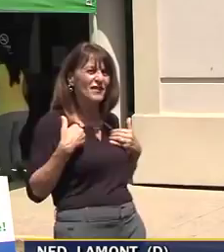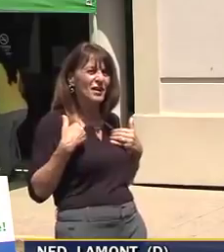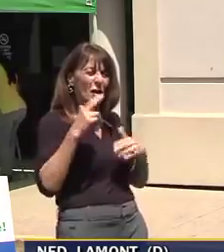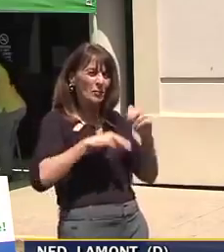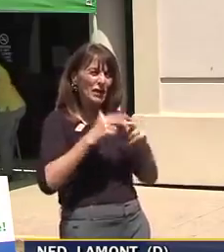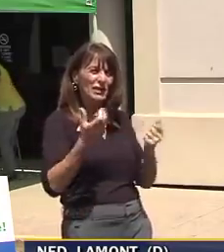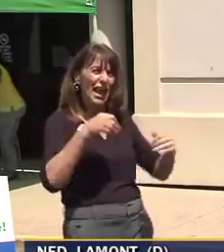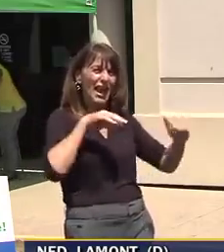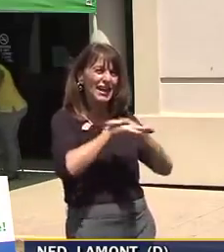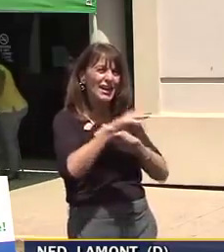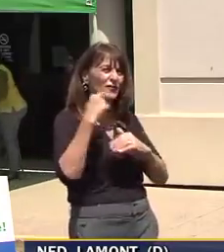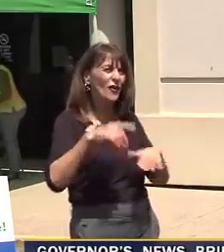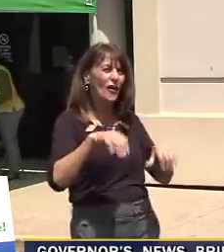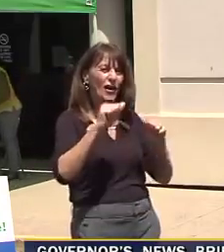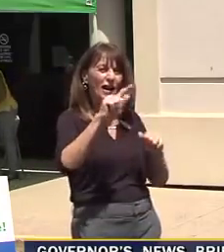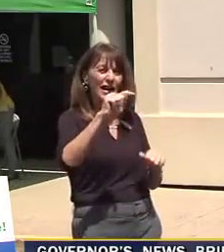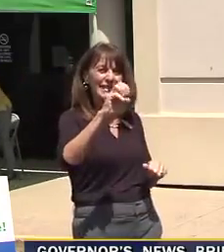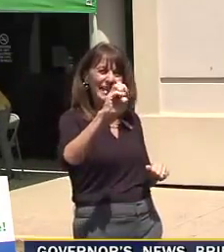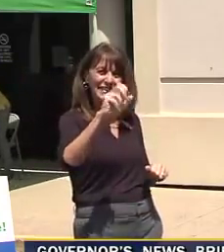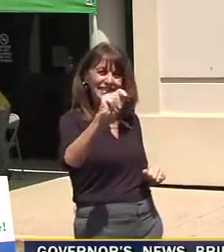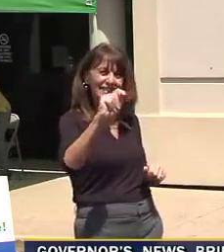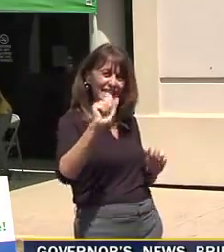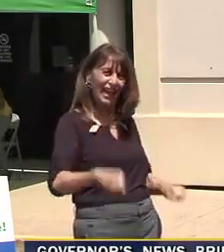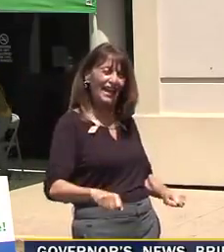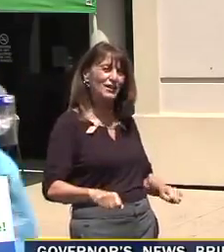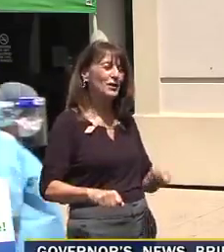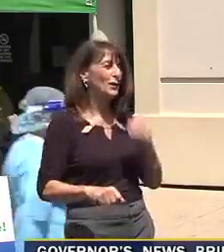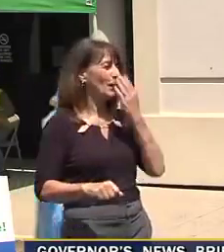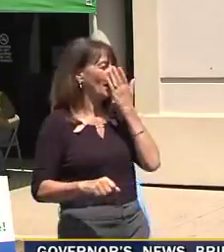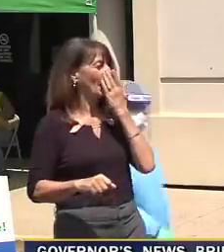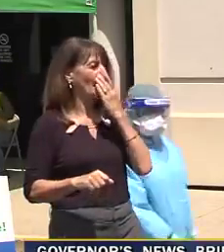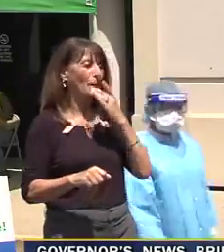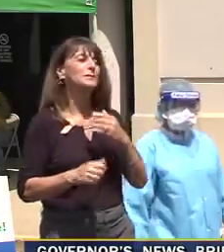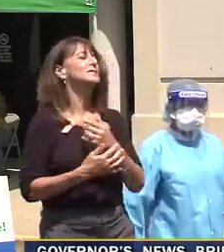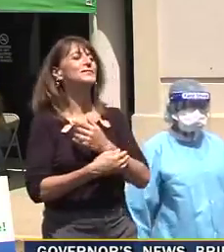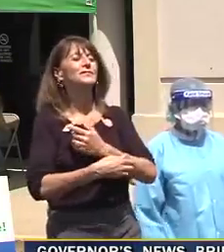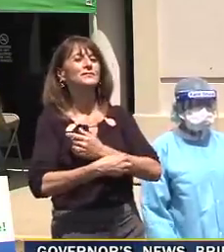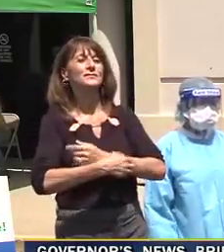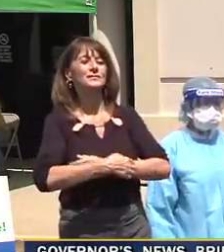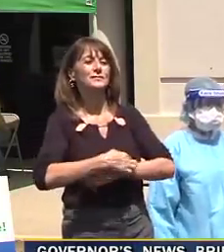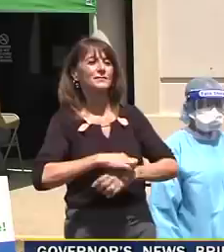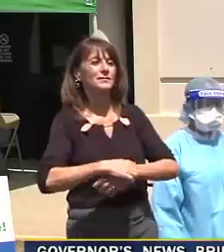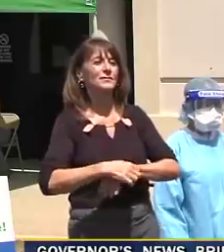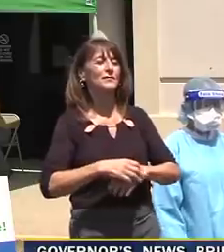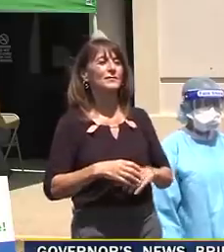testing capacity. And as Bill and Susan both said,